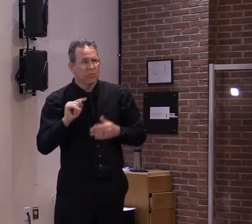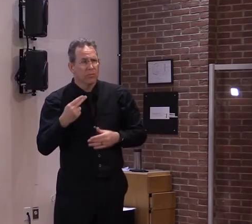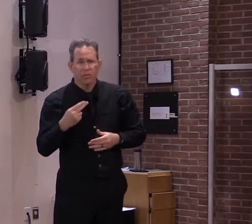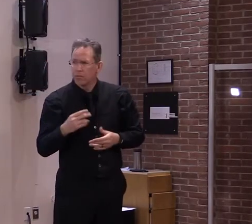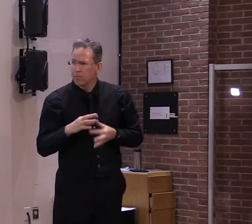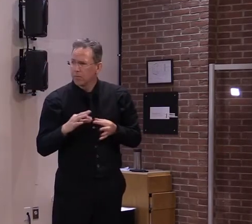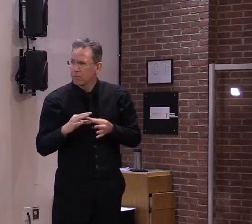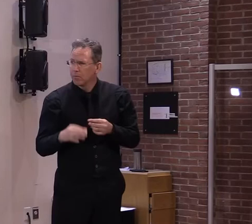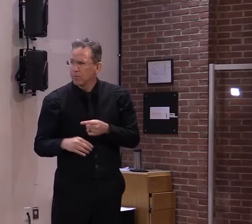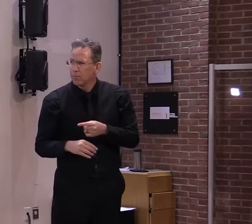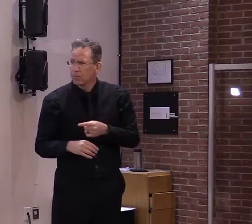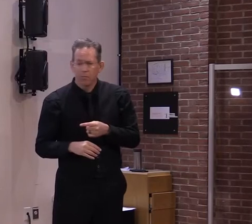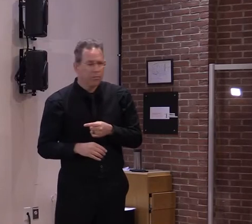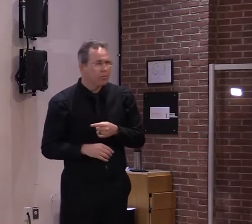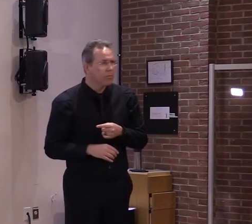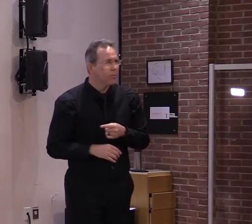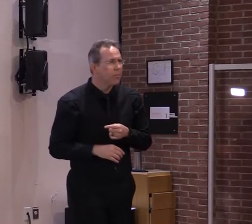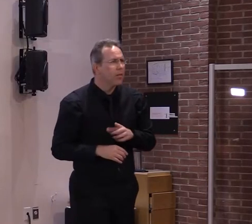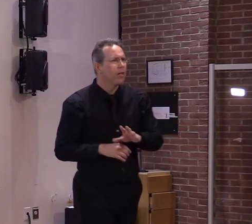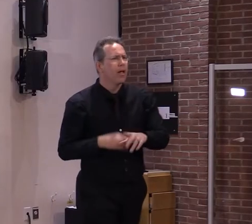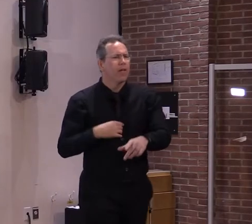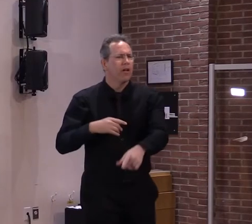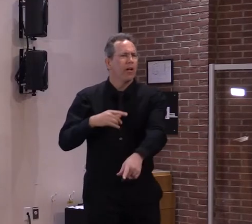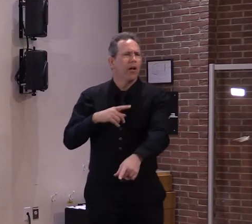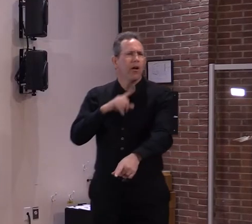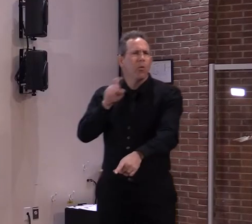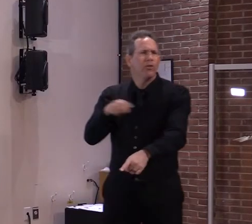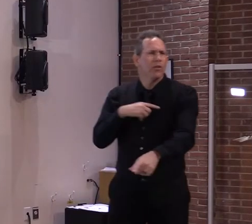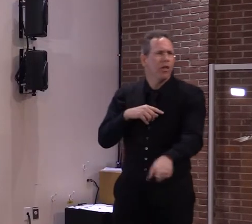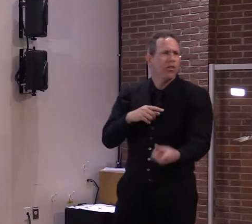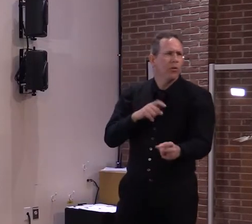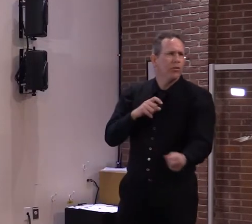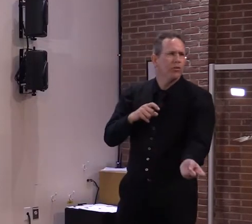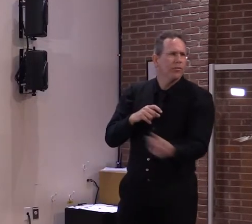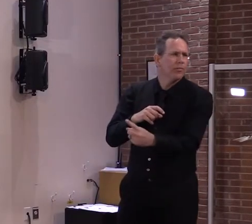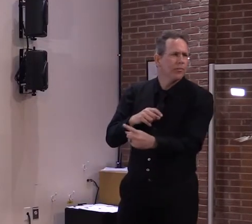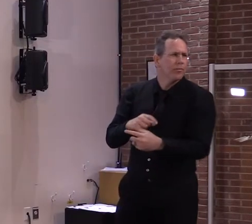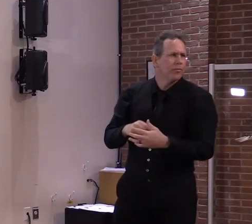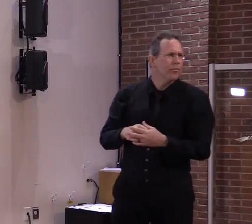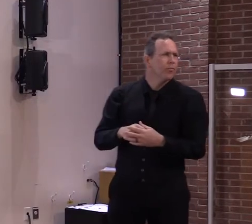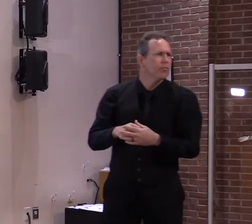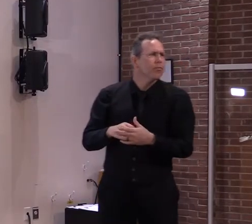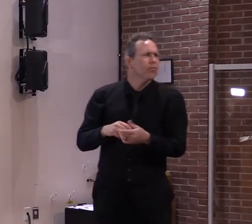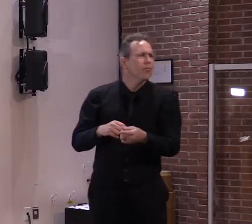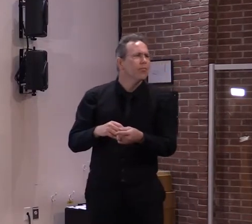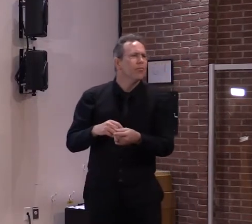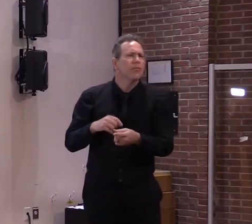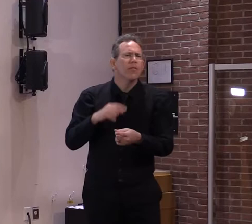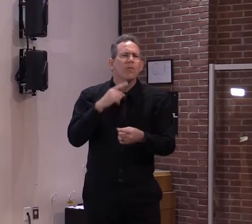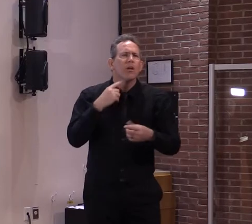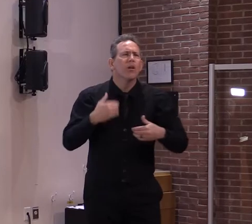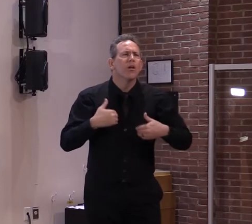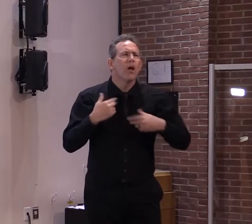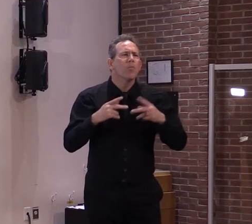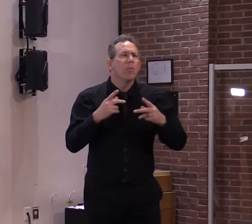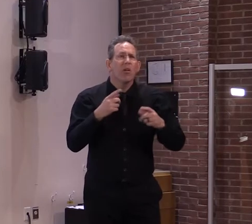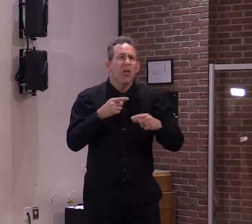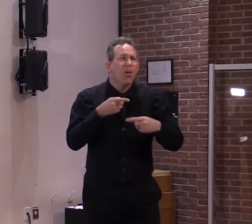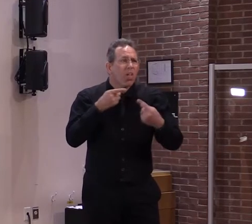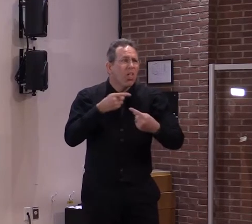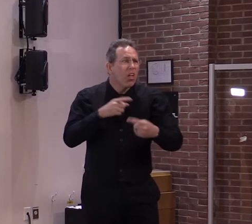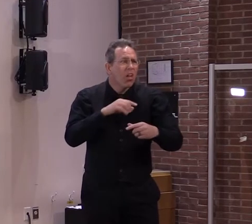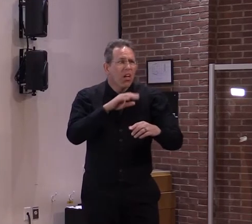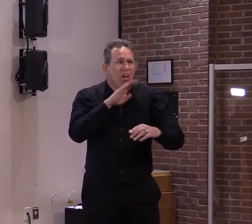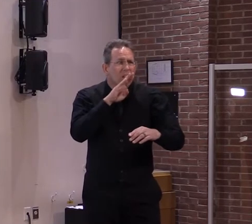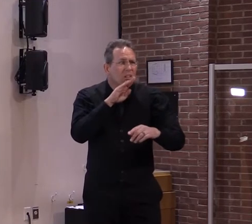Are you thinking of any issues with access, particularly for young people? Like, you know, maybe they work weird hours and they might not be able to sign